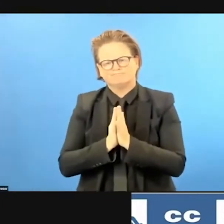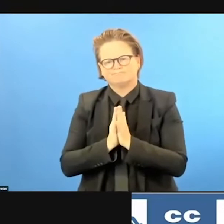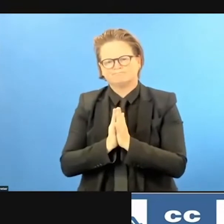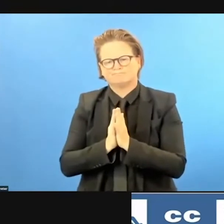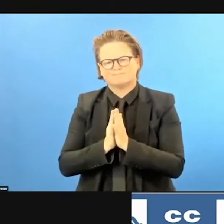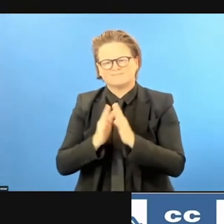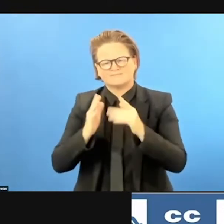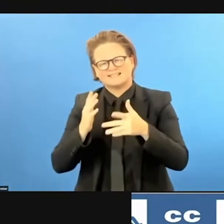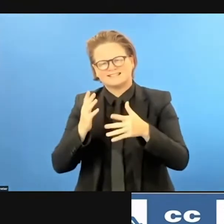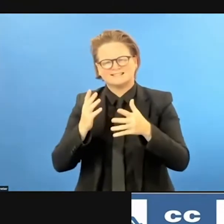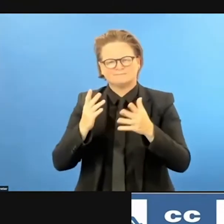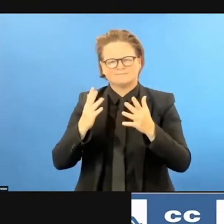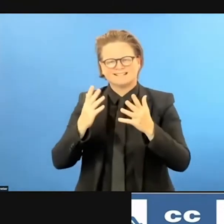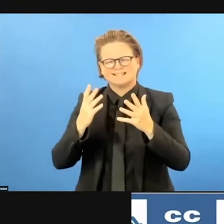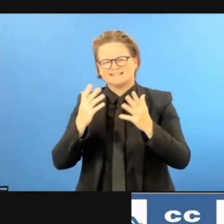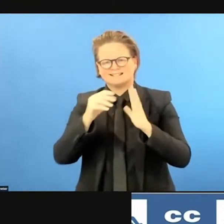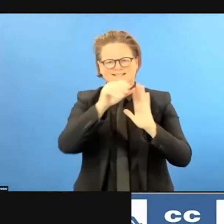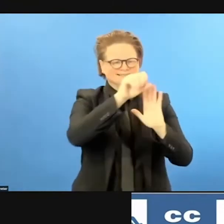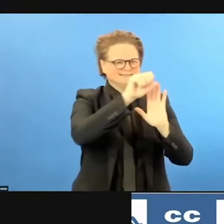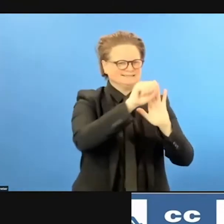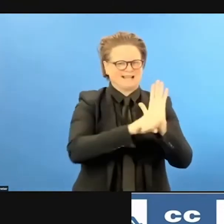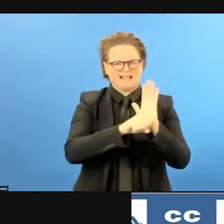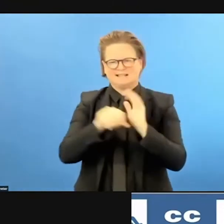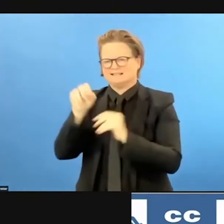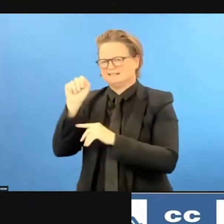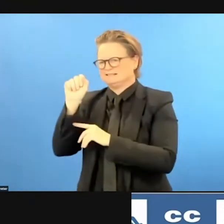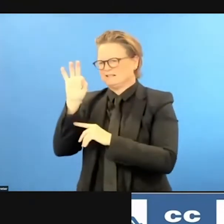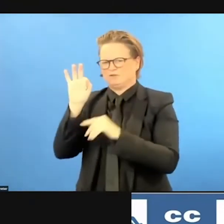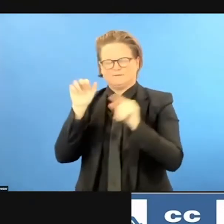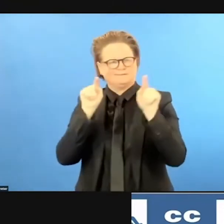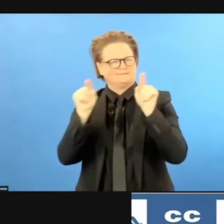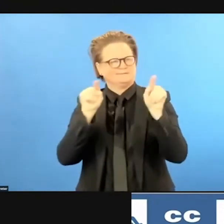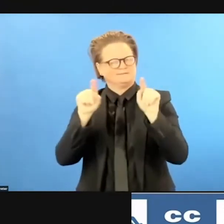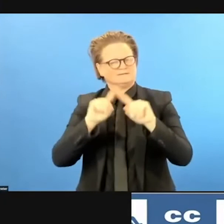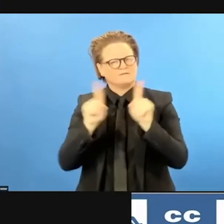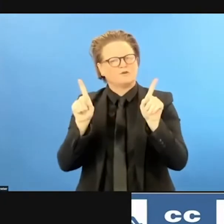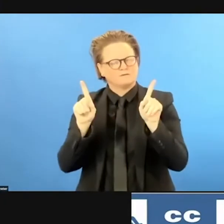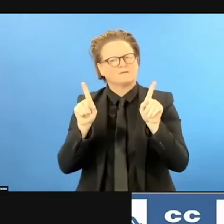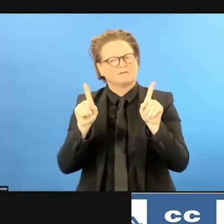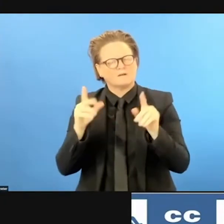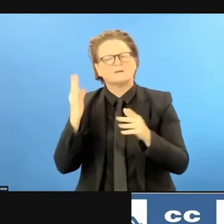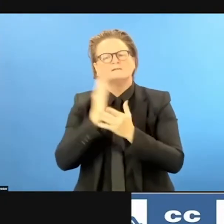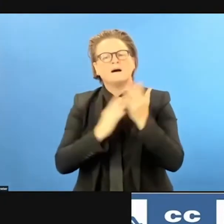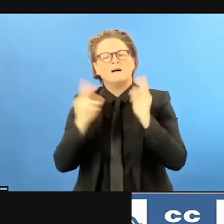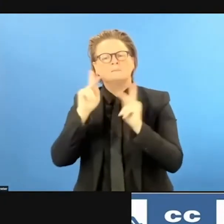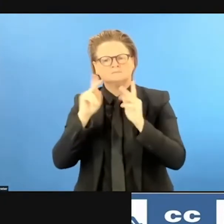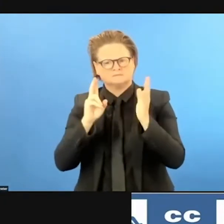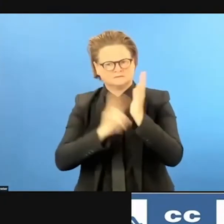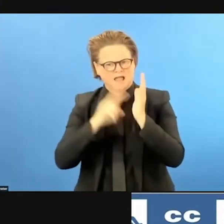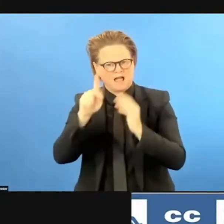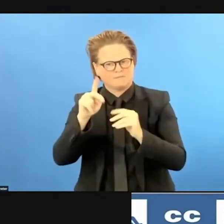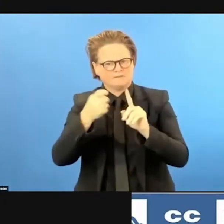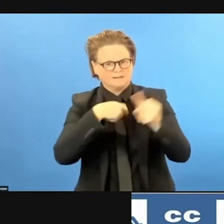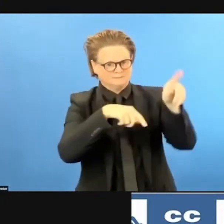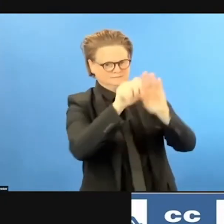deviation in the criteria. And so if they're signing up through My Turn, for example, the state resource appointment